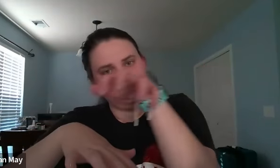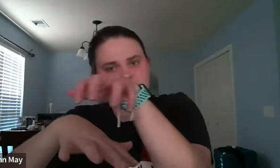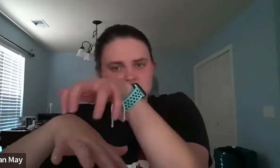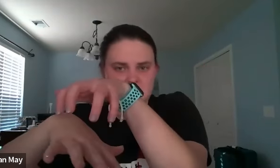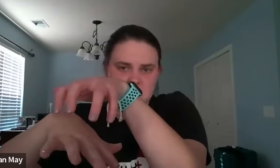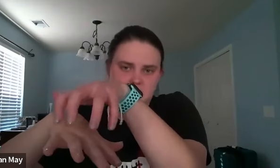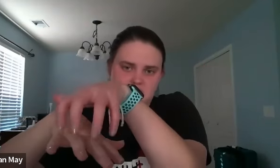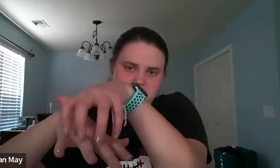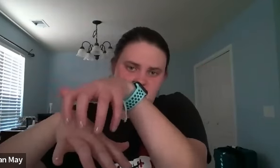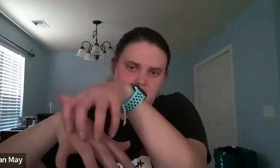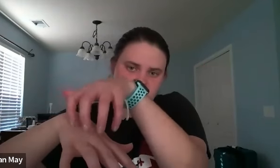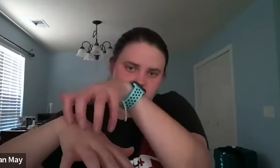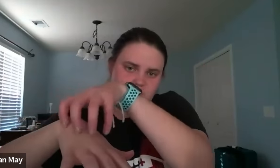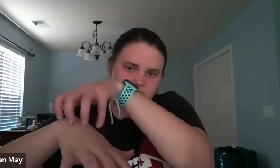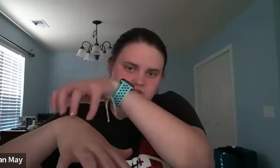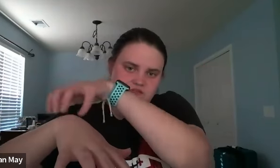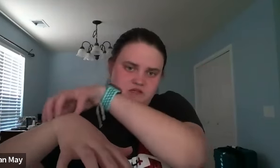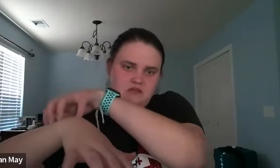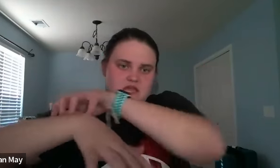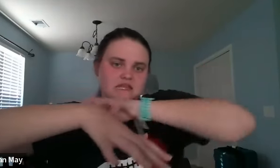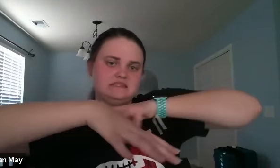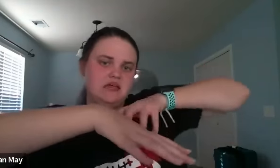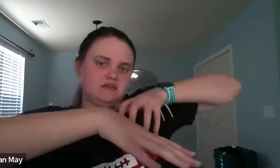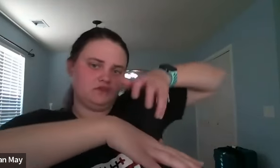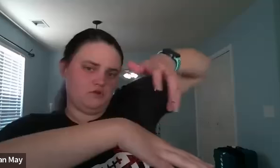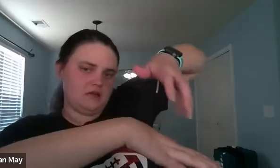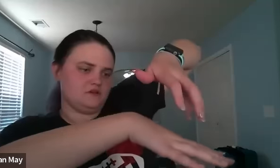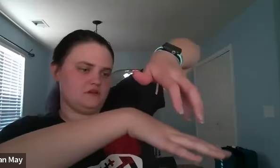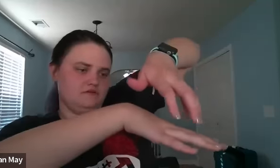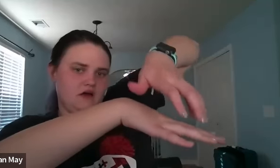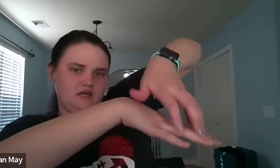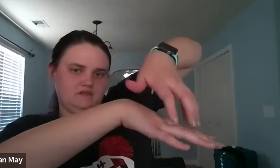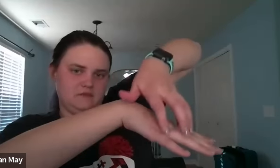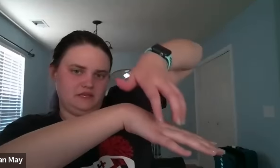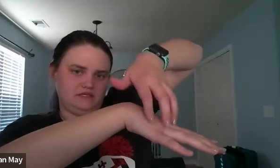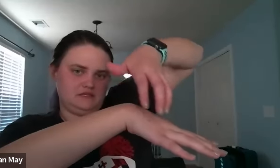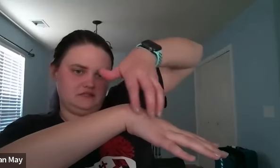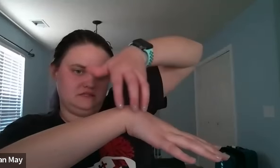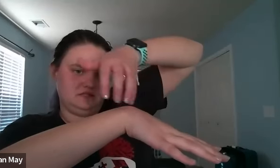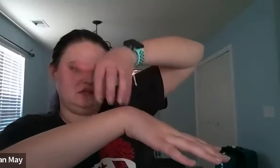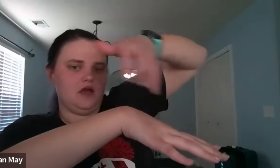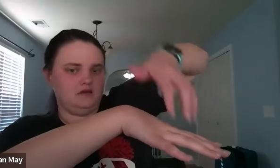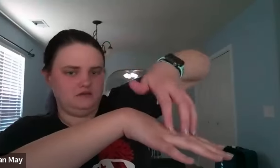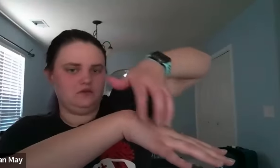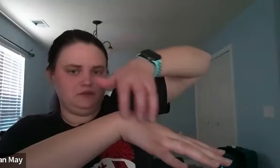bent, and you're going to tap grapes. And it's like the grapes on a vine, if that makes sense. You see, yeah, grapes,